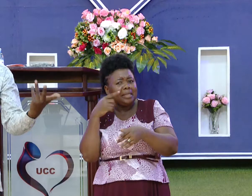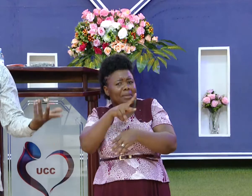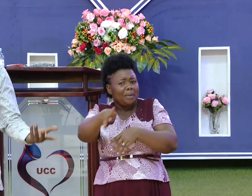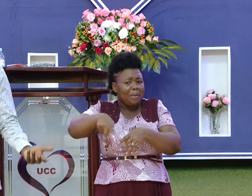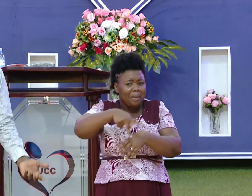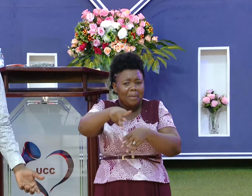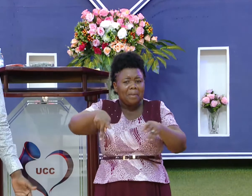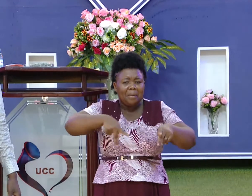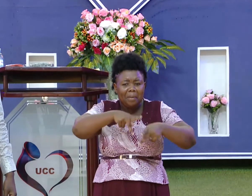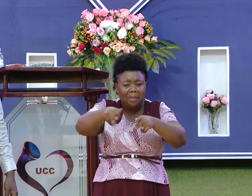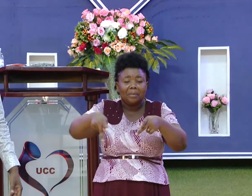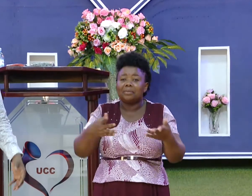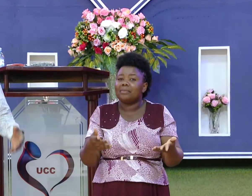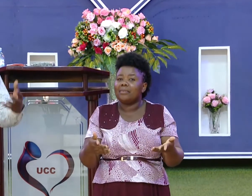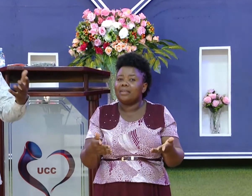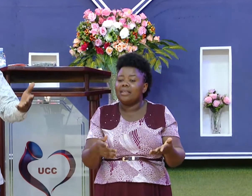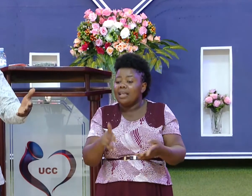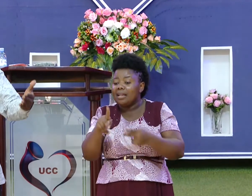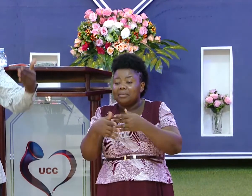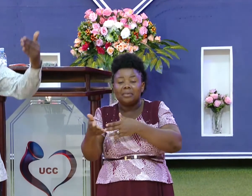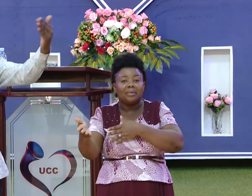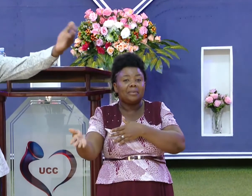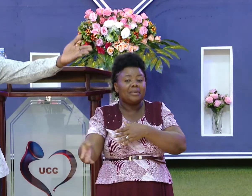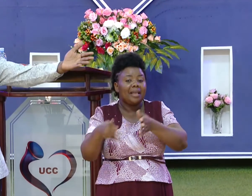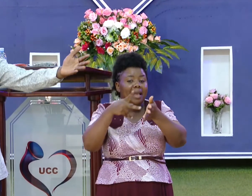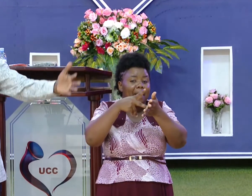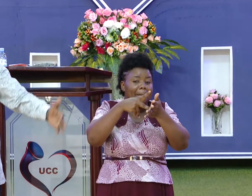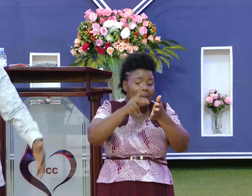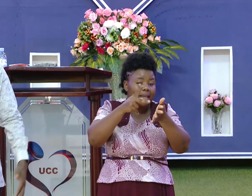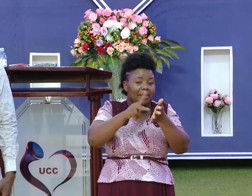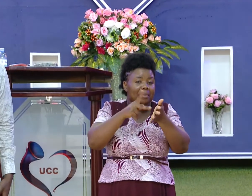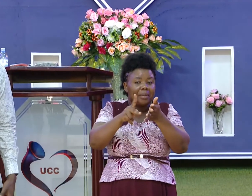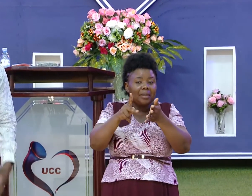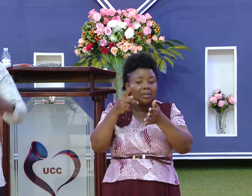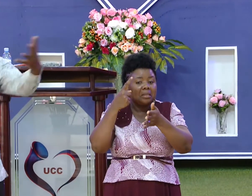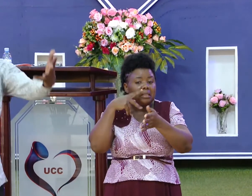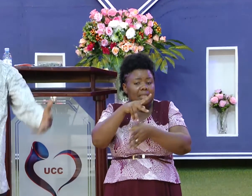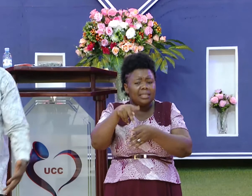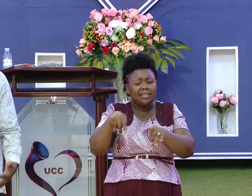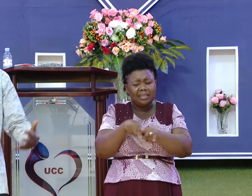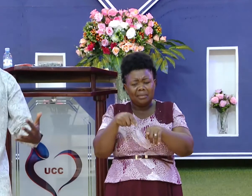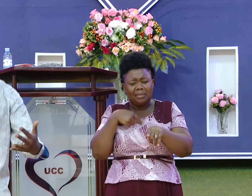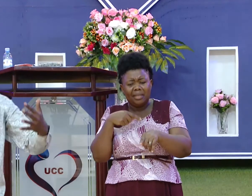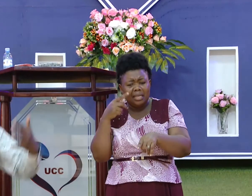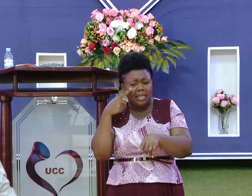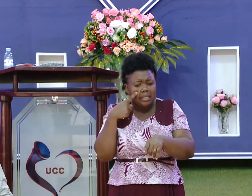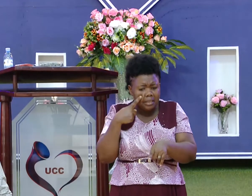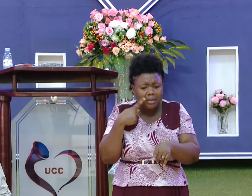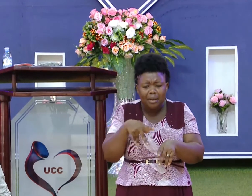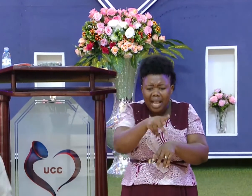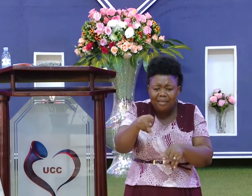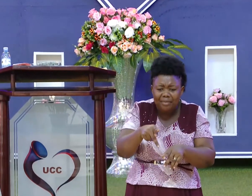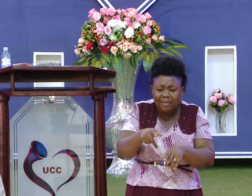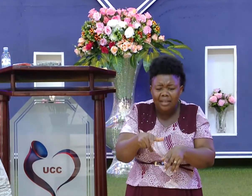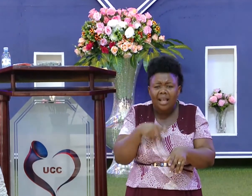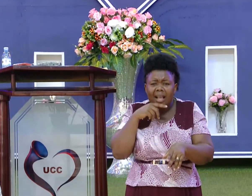told them, I also watched a movie. The people I'm telling, they pay. The man could